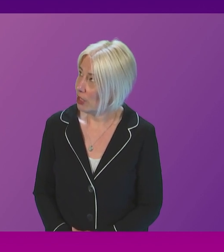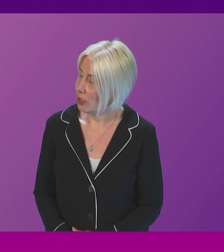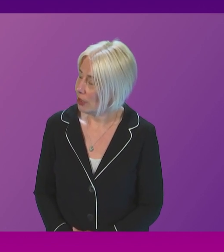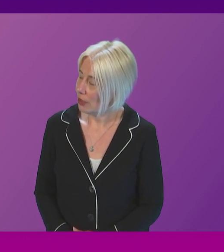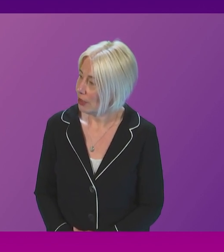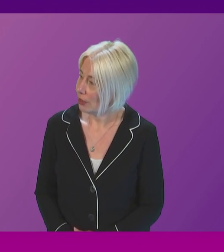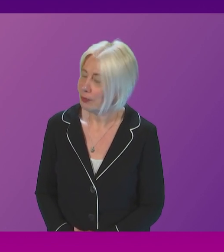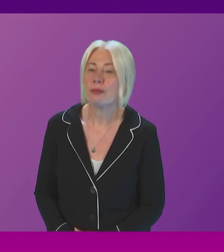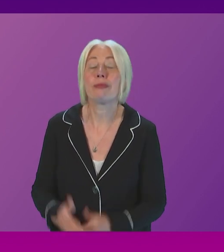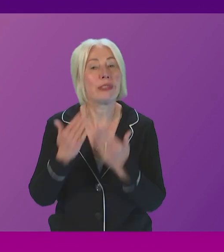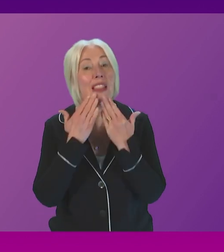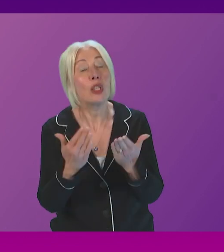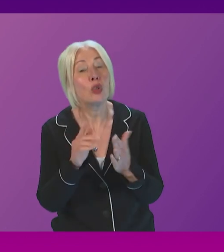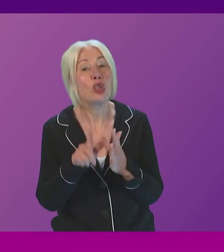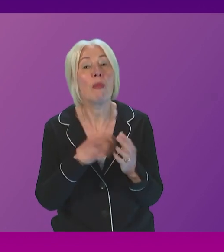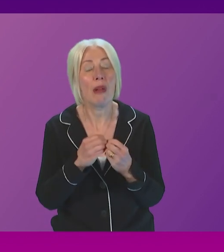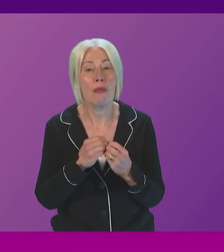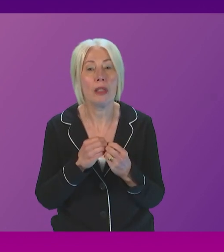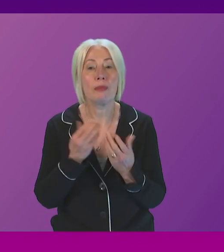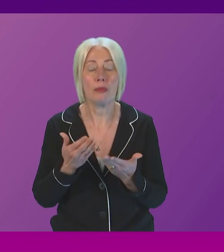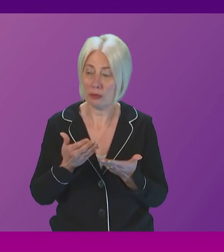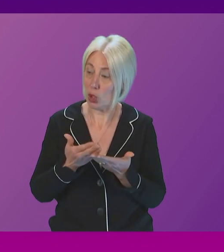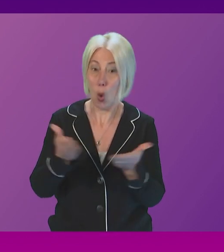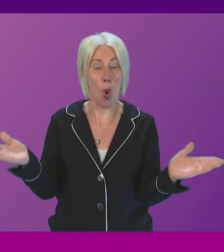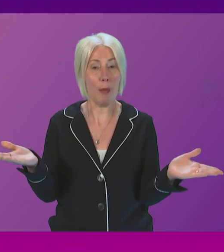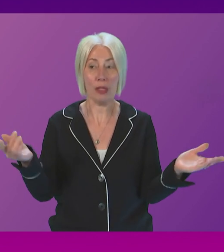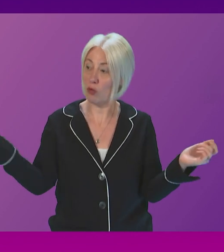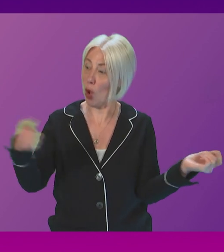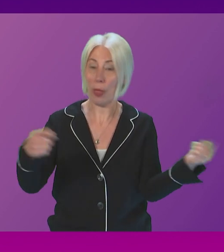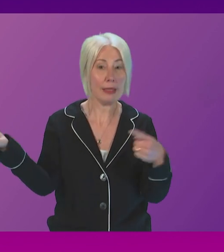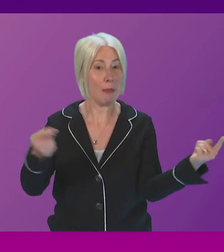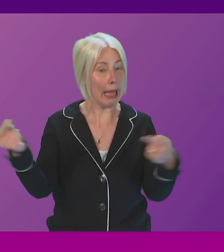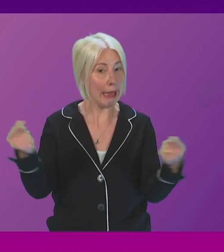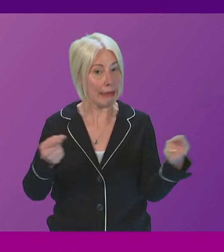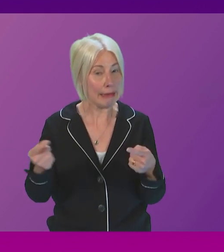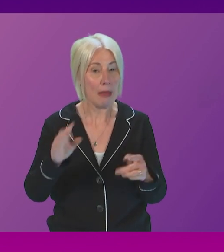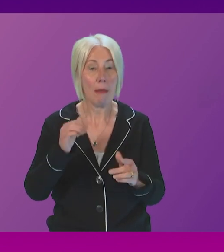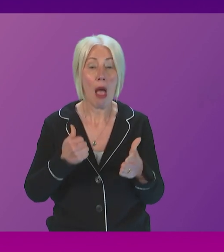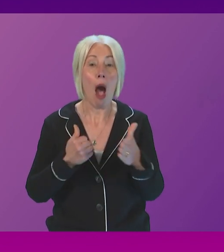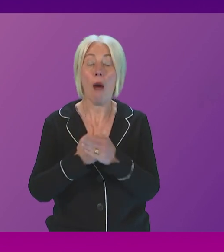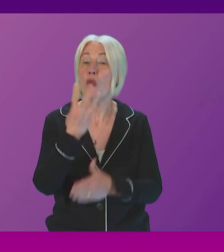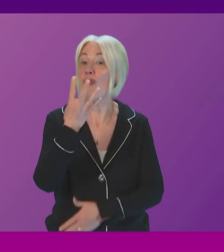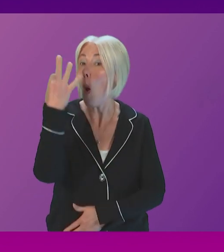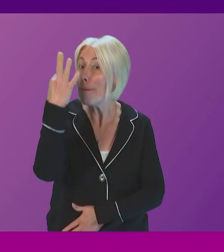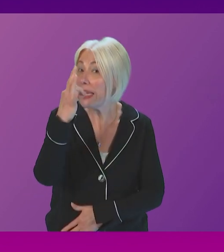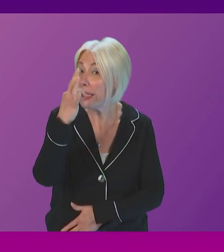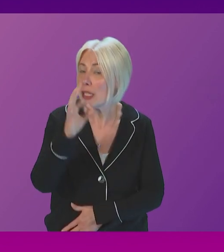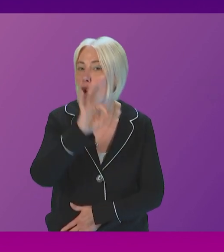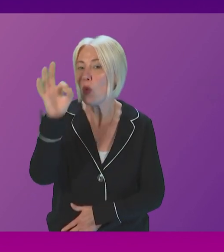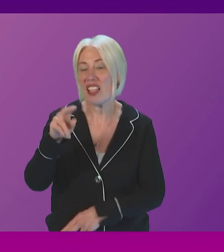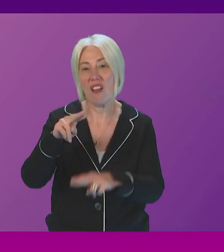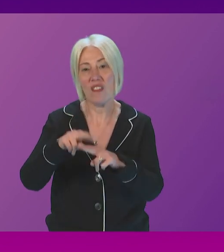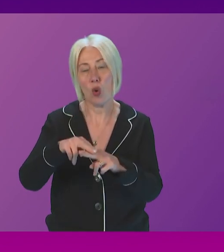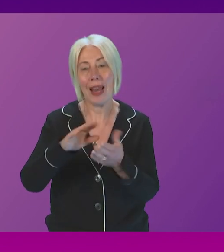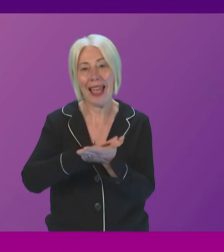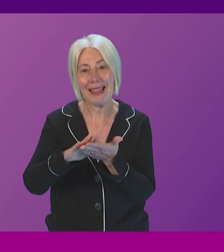Thank you, Mr Balfour. We now move to the open part of the debate. I remind members contributions of up to four minutes. I call Fiona Hislop to be